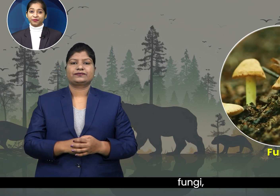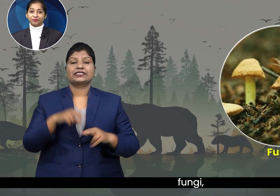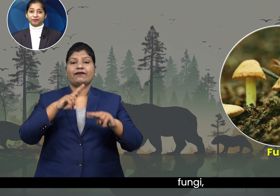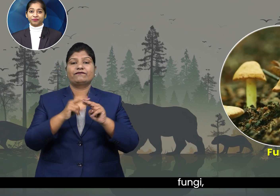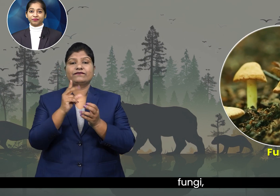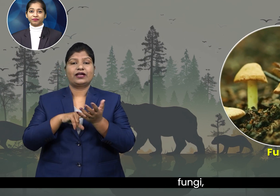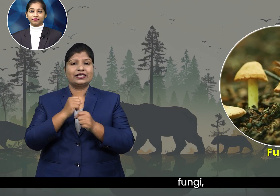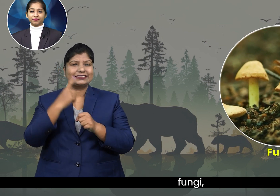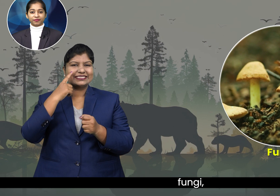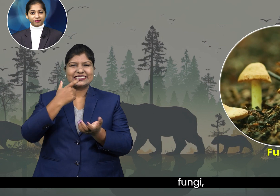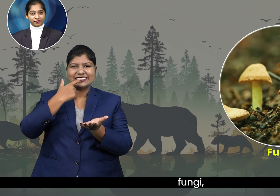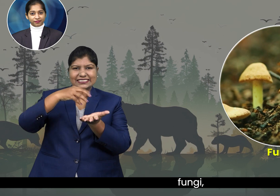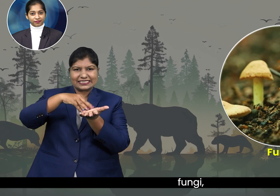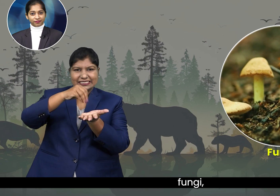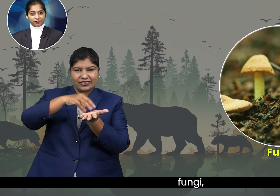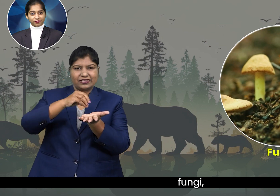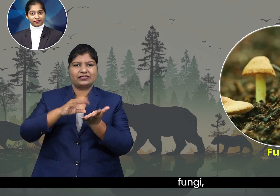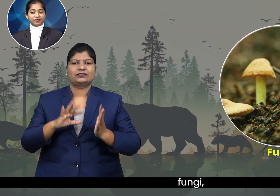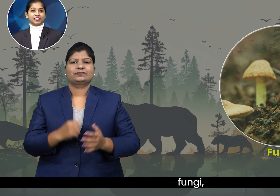fungi,